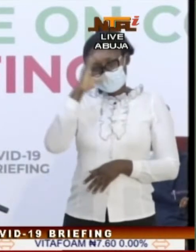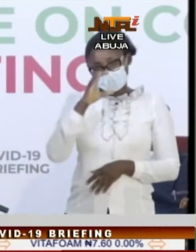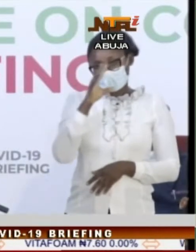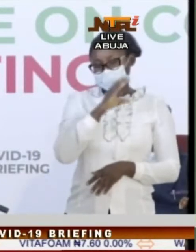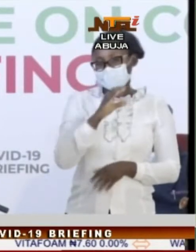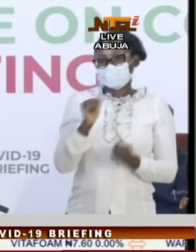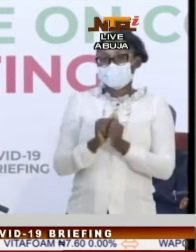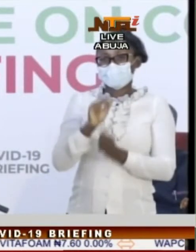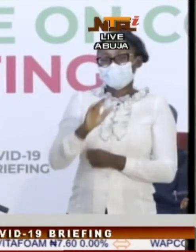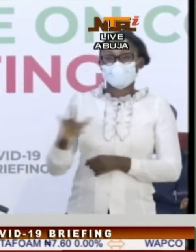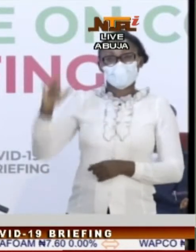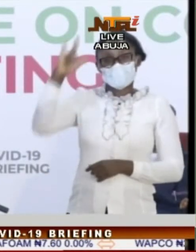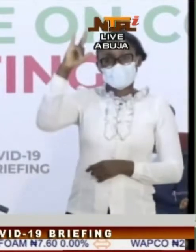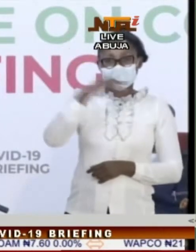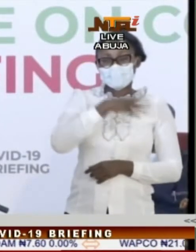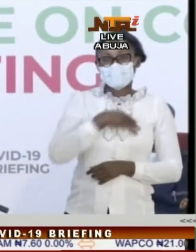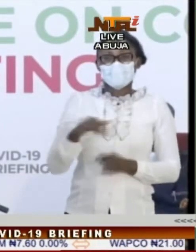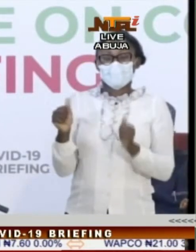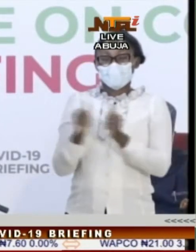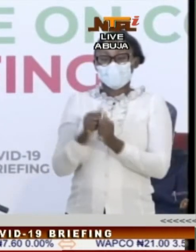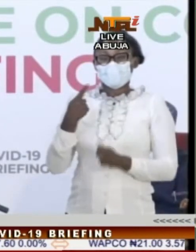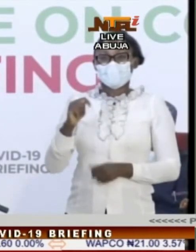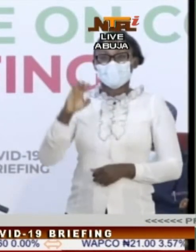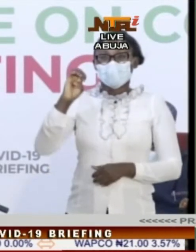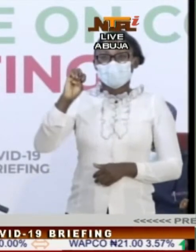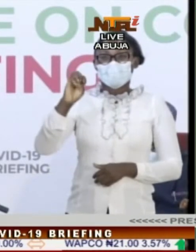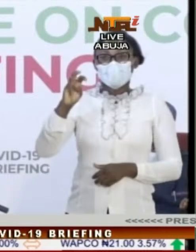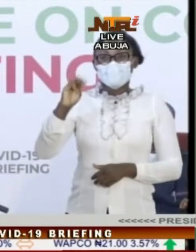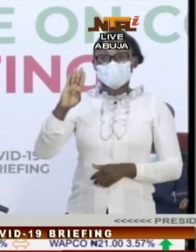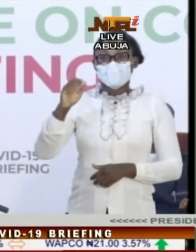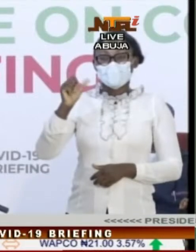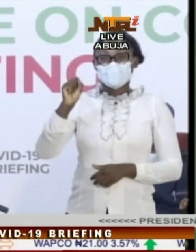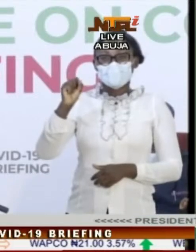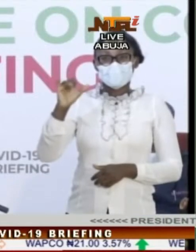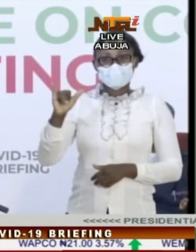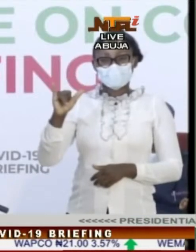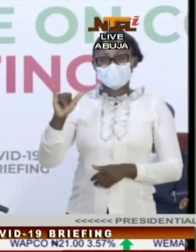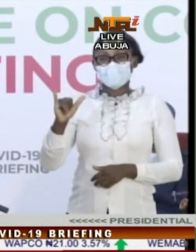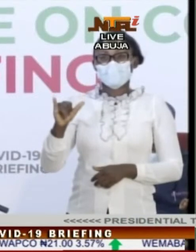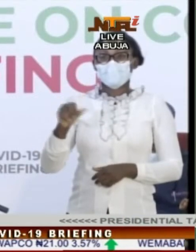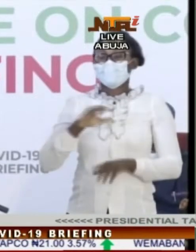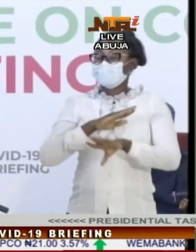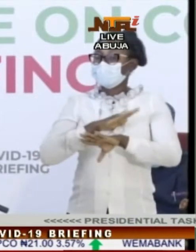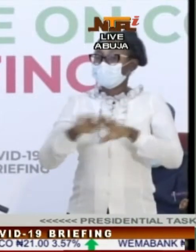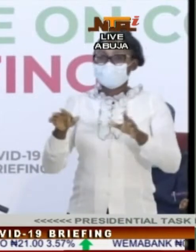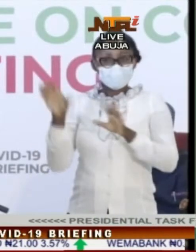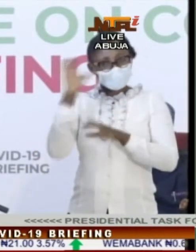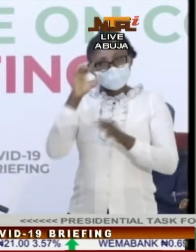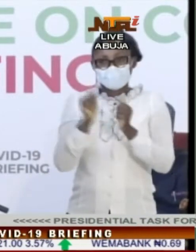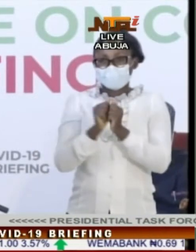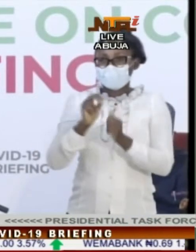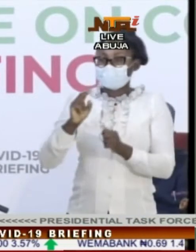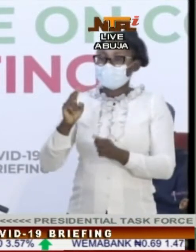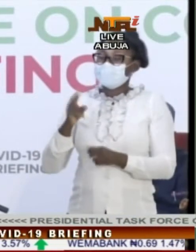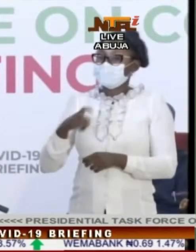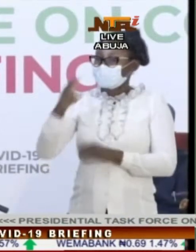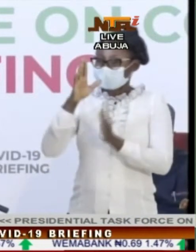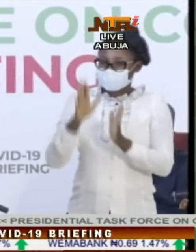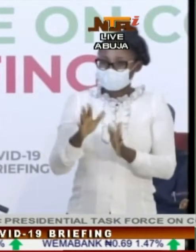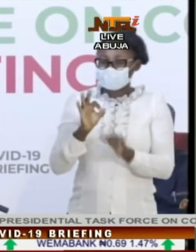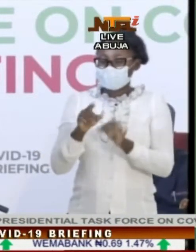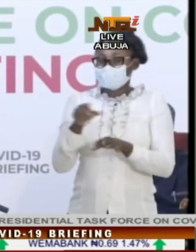your airline and check with the embassy of the country you're visiting. Do not check with touts. If you check with a tout and ask